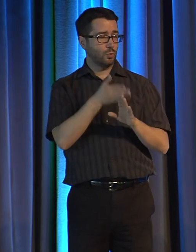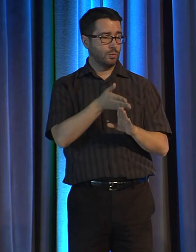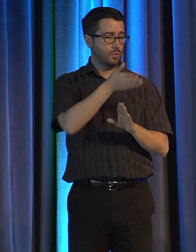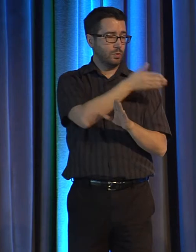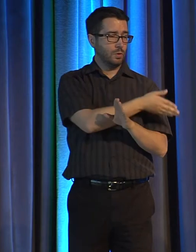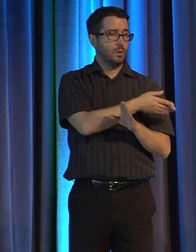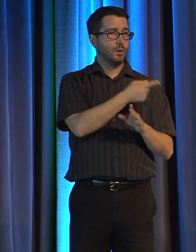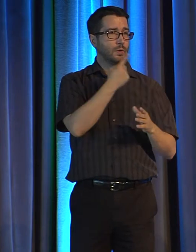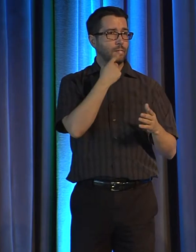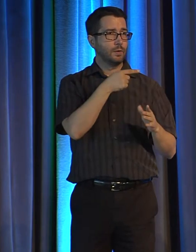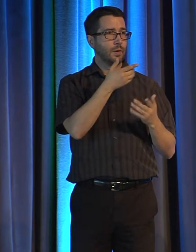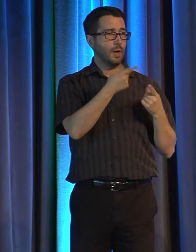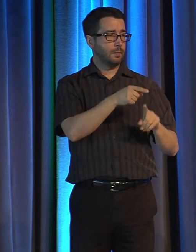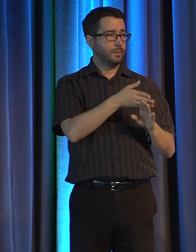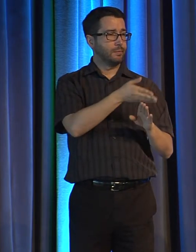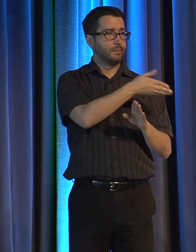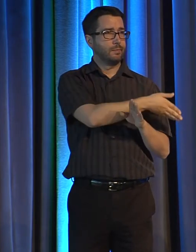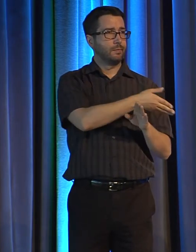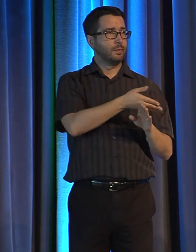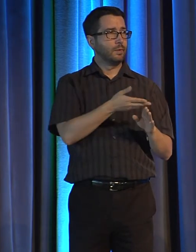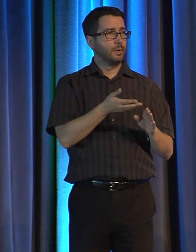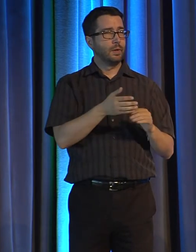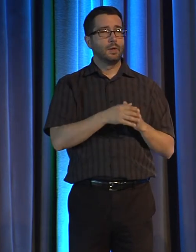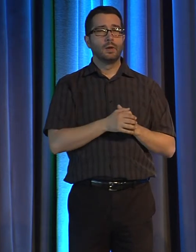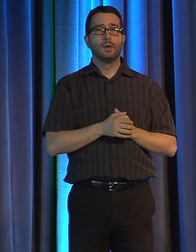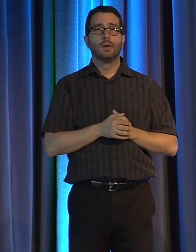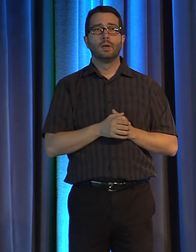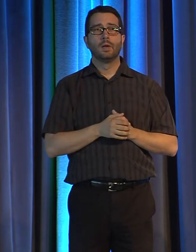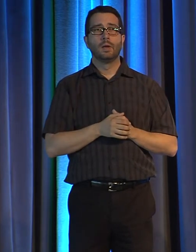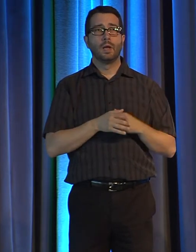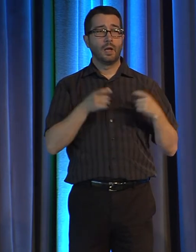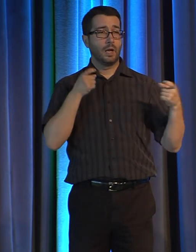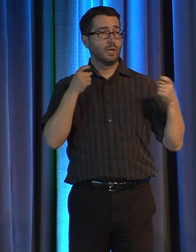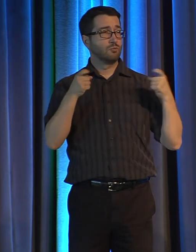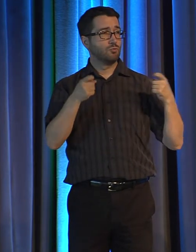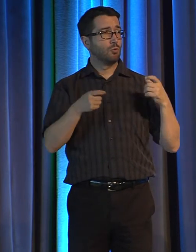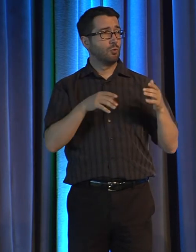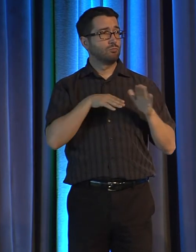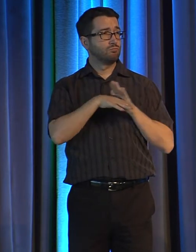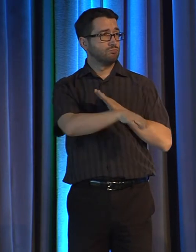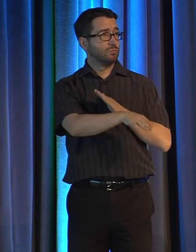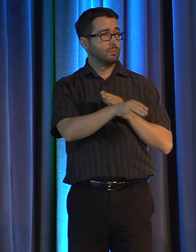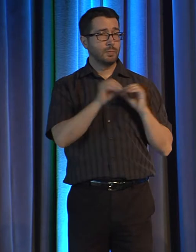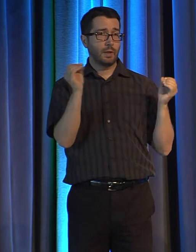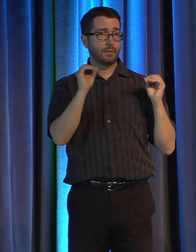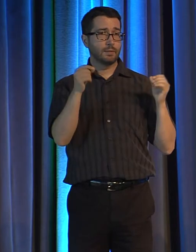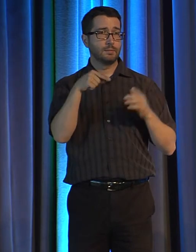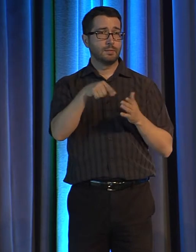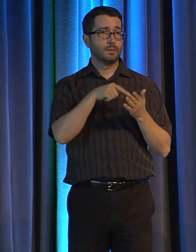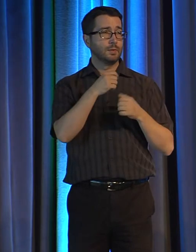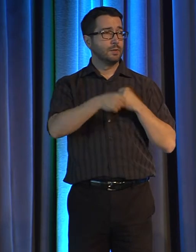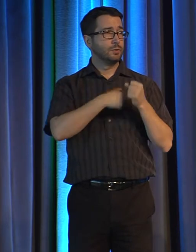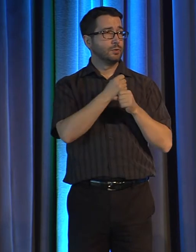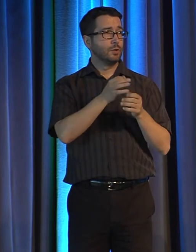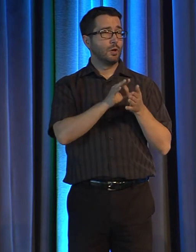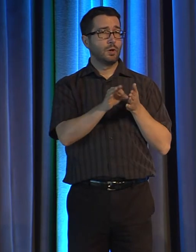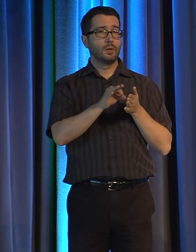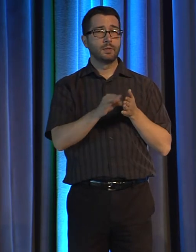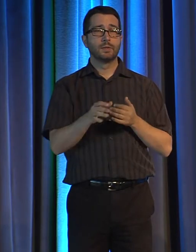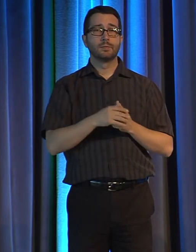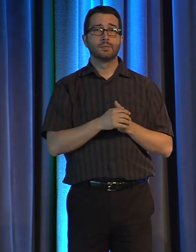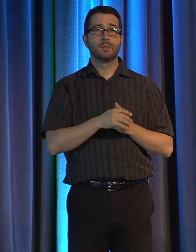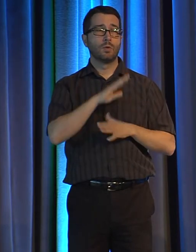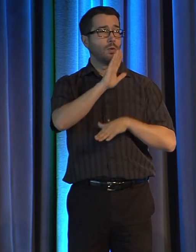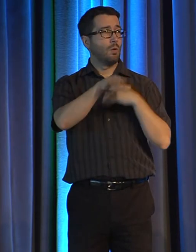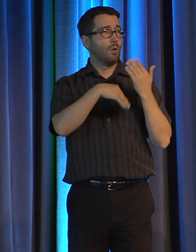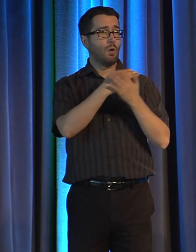audit findings. And there are no significant control deficiencies reported in this year's audit. The statements have been approved